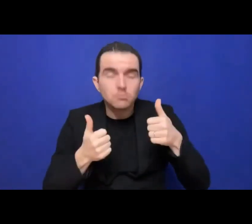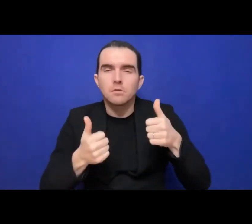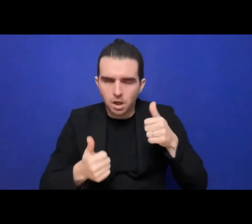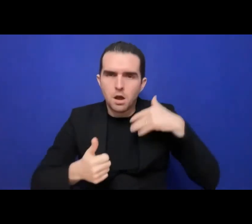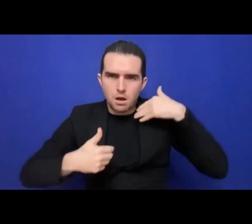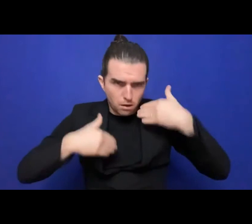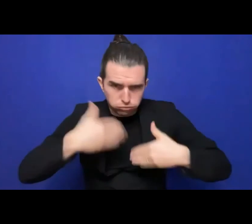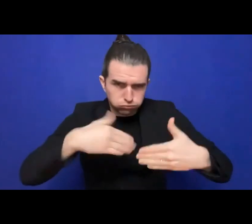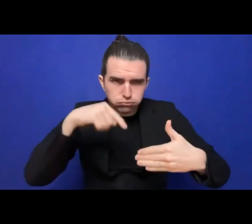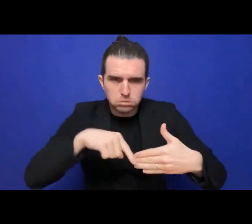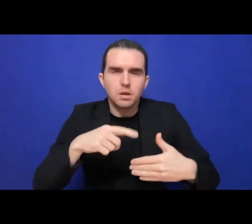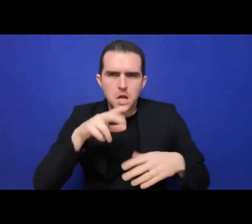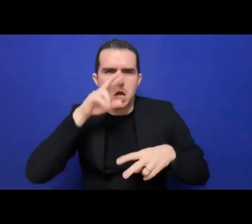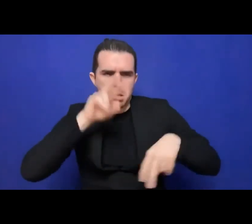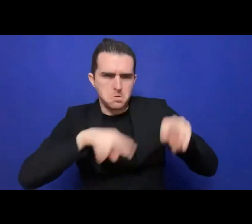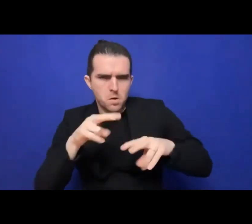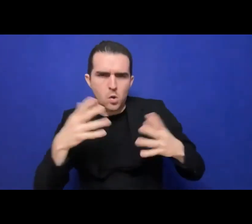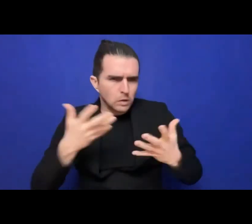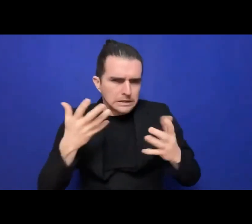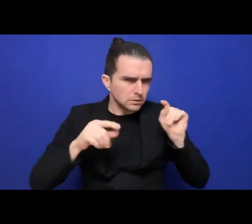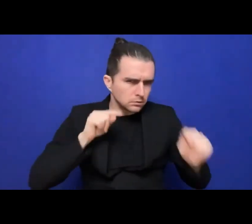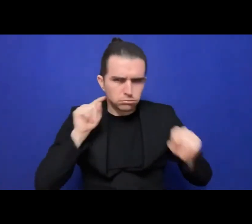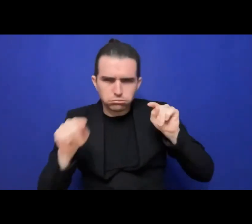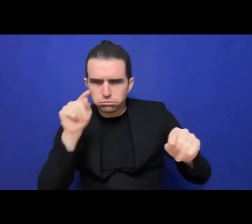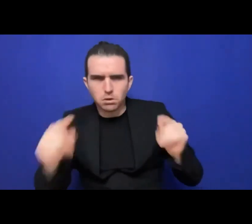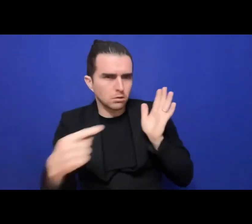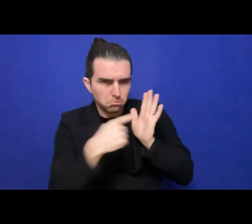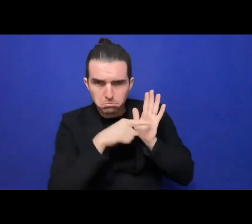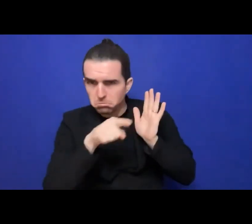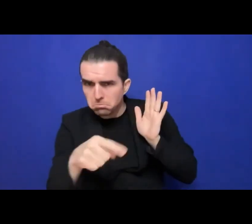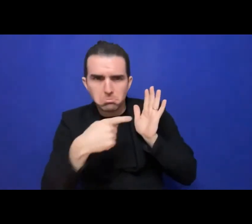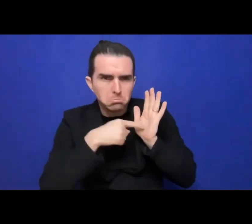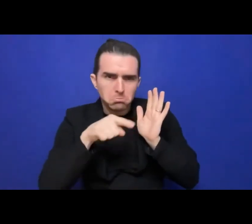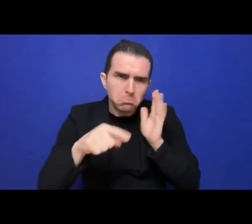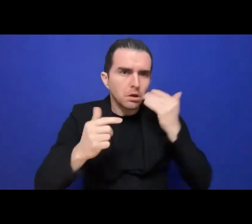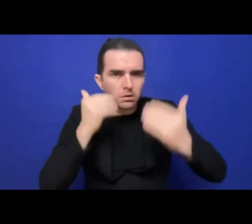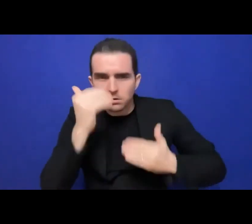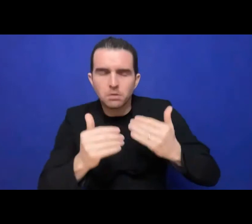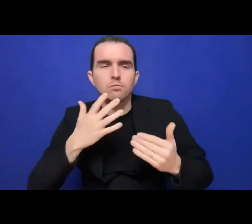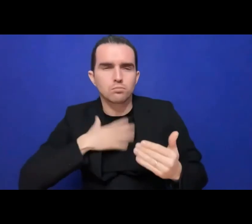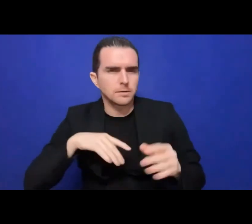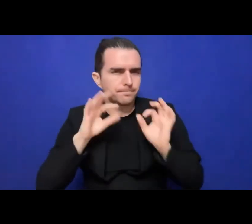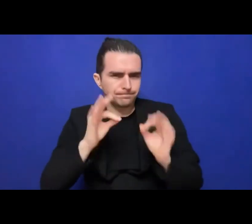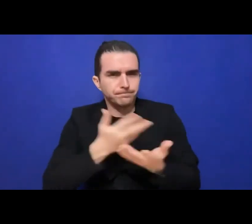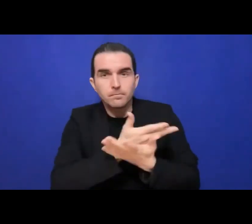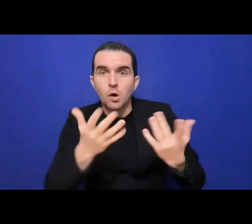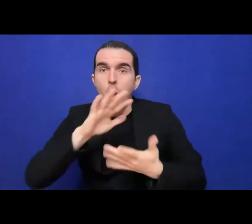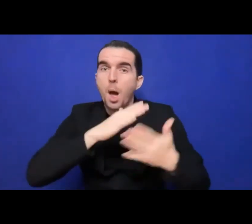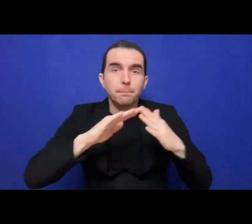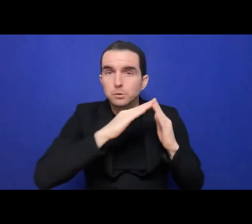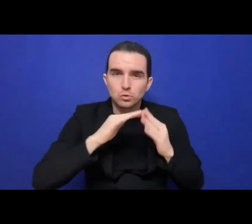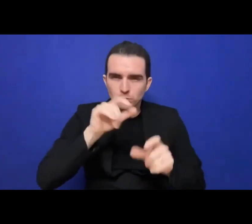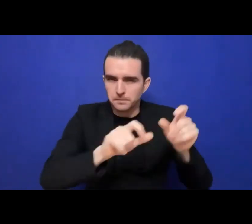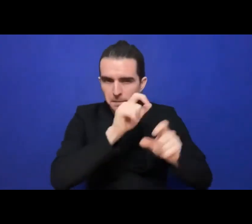that cycle of community participation needs to be honored right from the beginning to the end, and not just when looking at